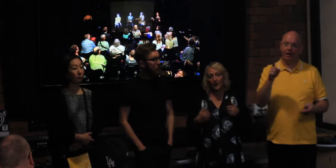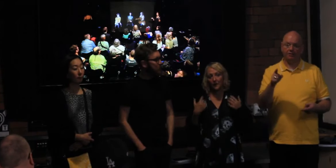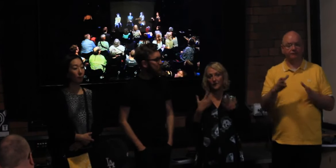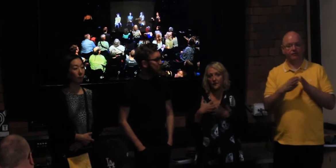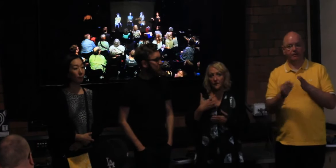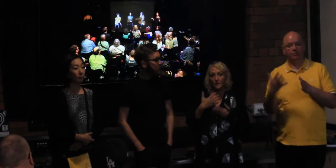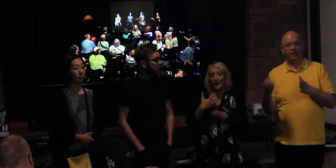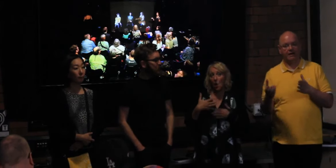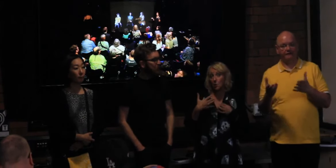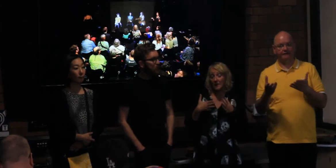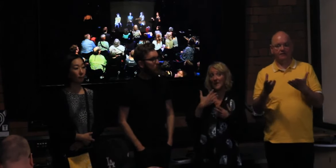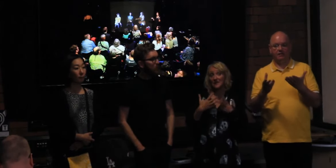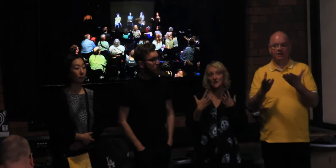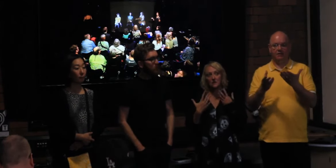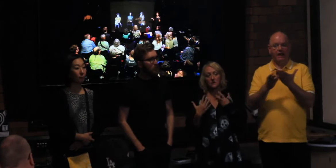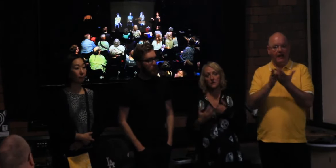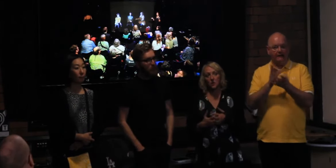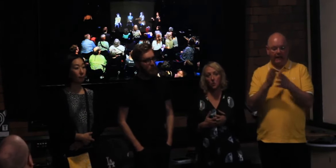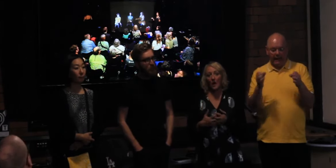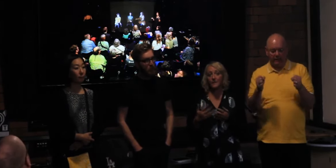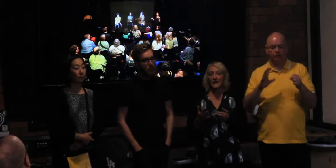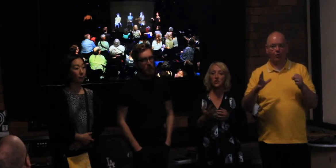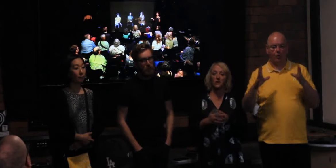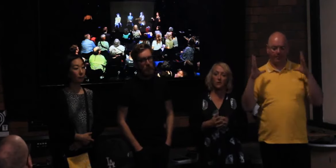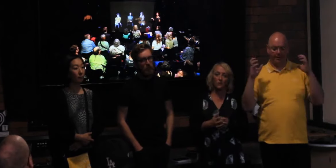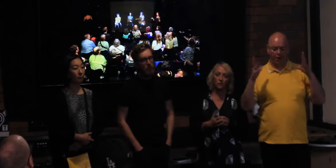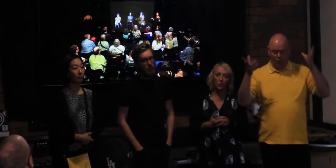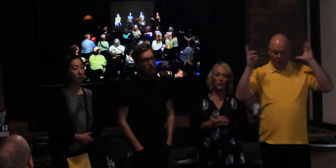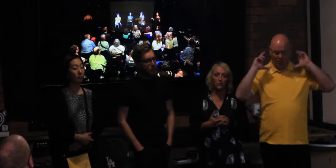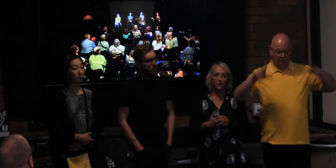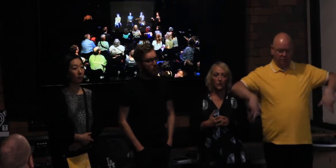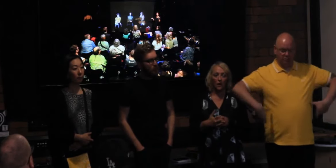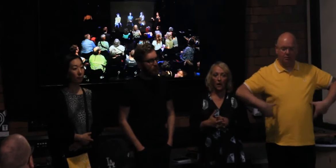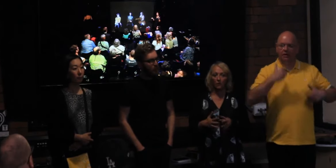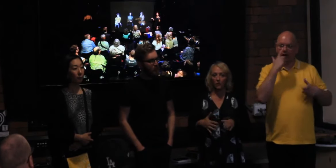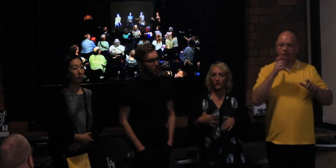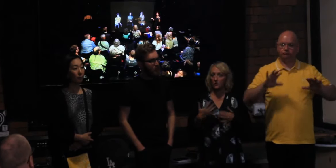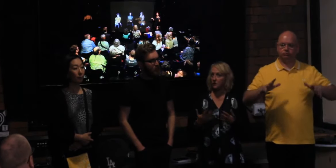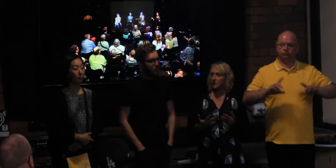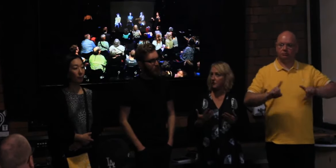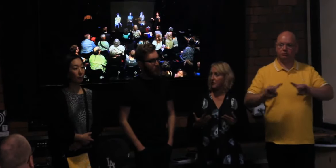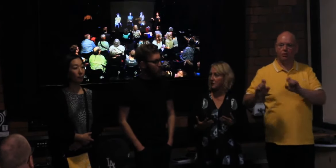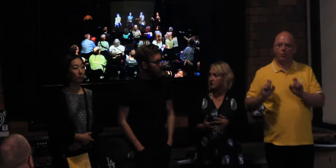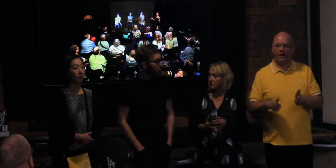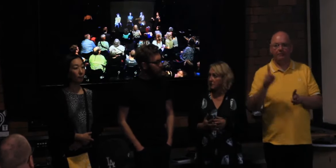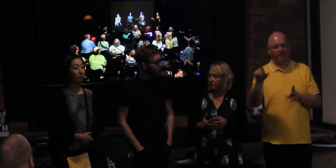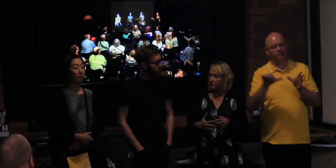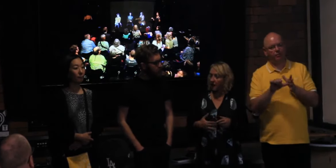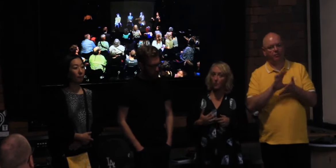handheld pillows and things that you could wear potentially moving forward for a sort of